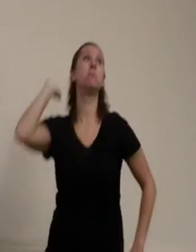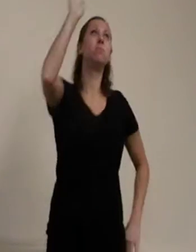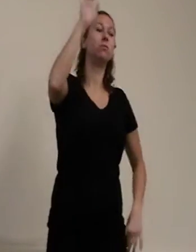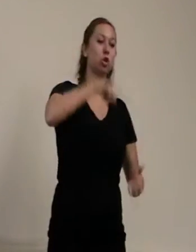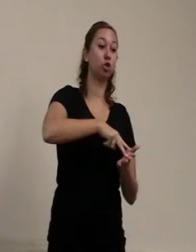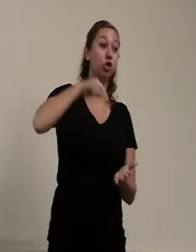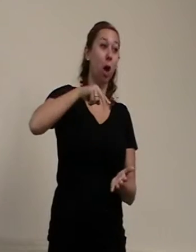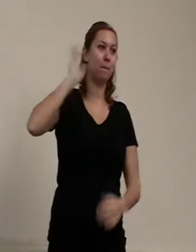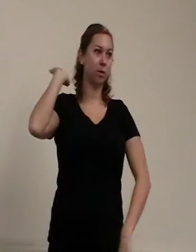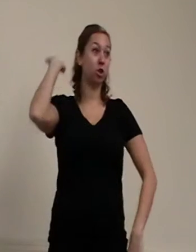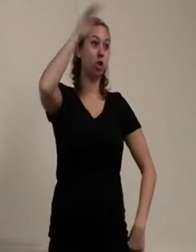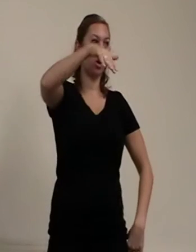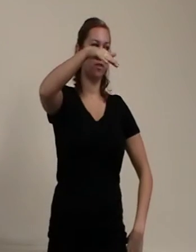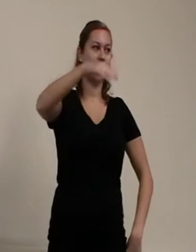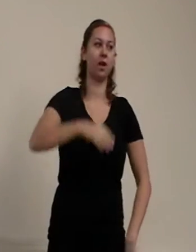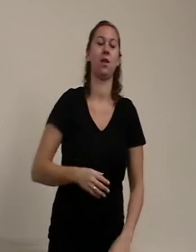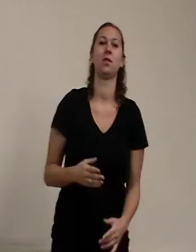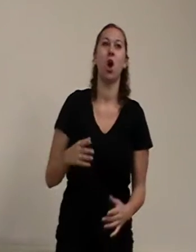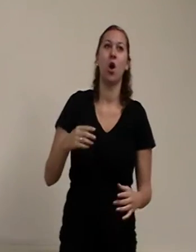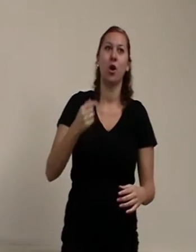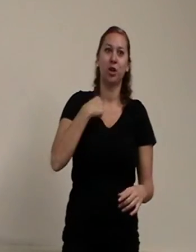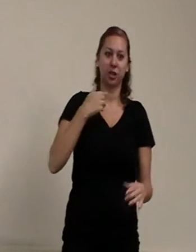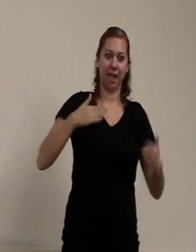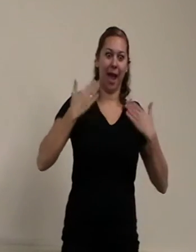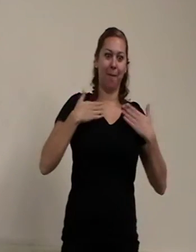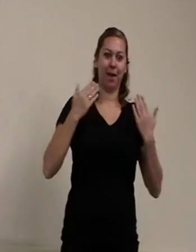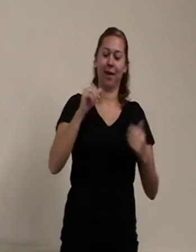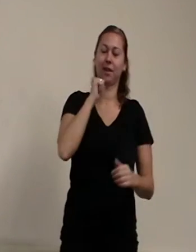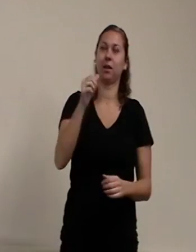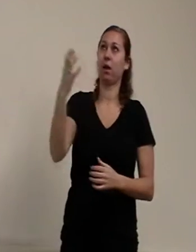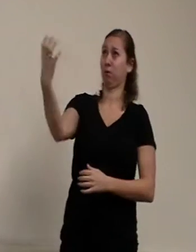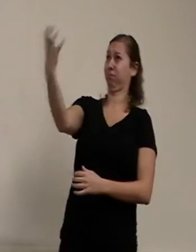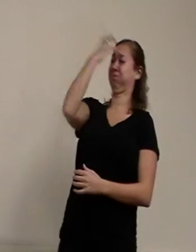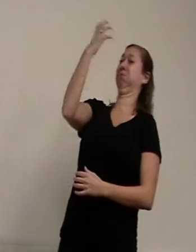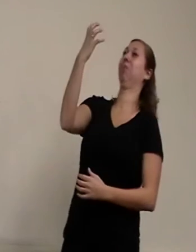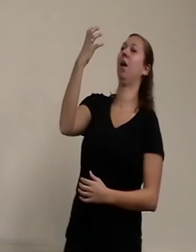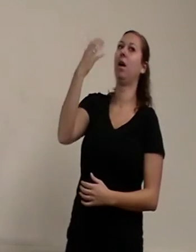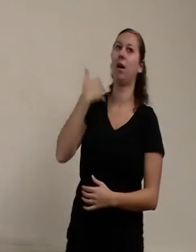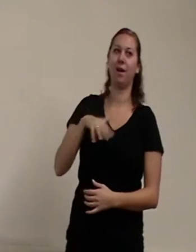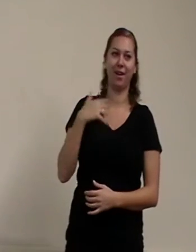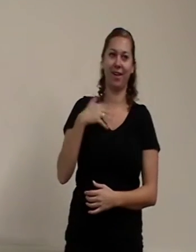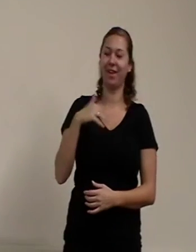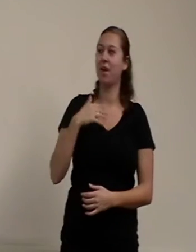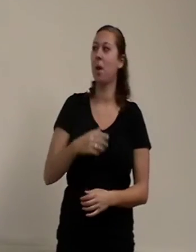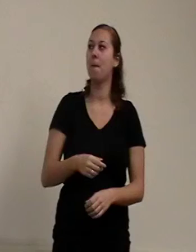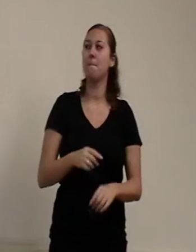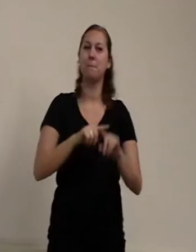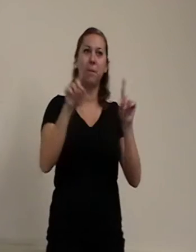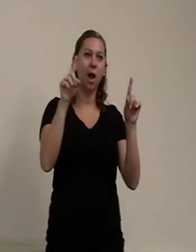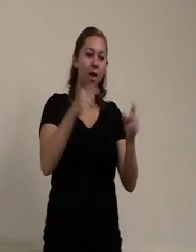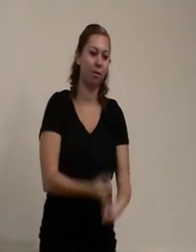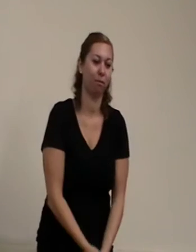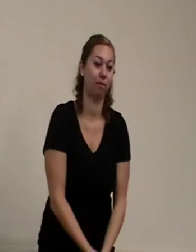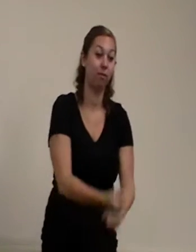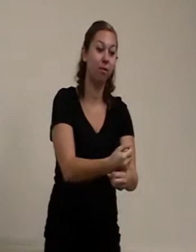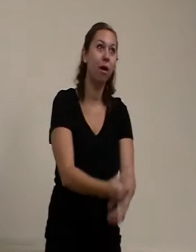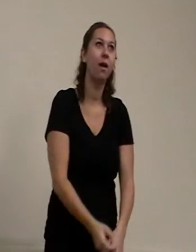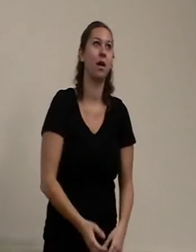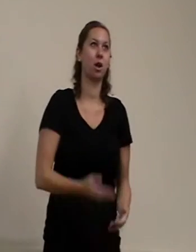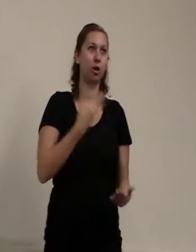happy it doesn't hit you square in the face, right? So when you bump it, and not only just bump it and go somewhere else, but like bump it and it looks good, man, you're like,